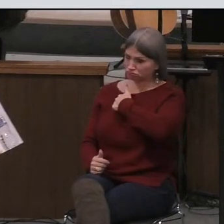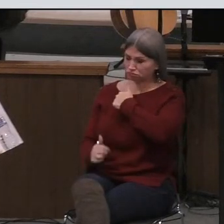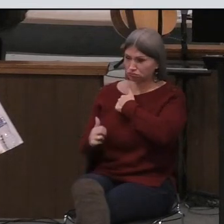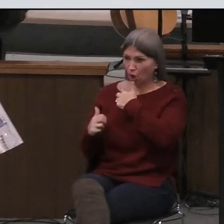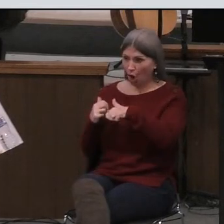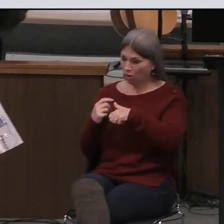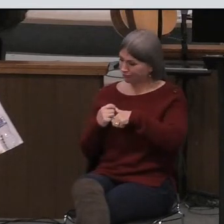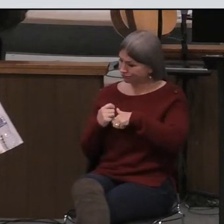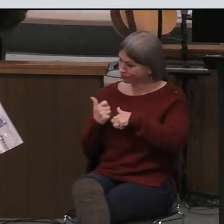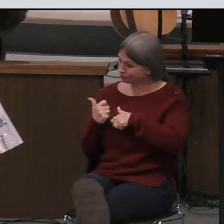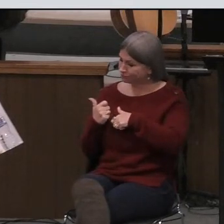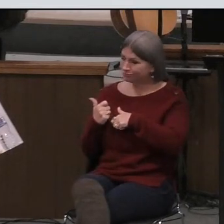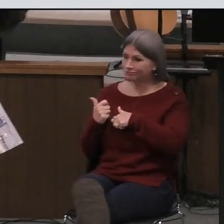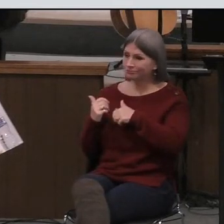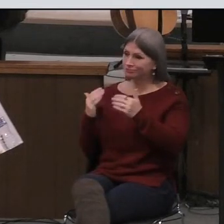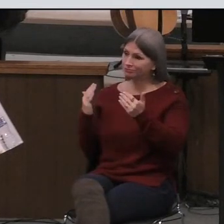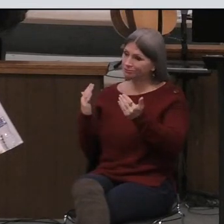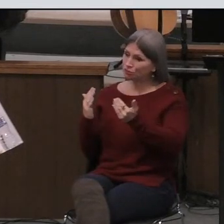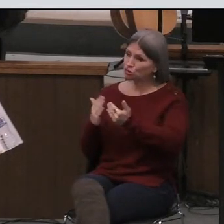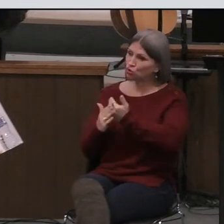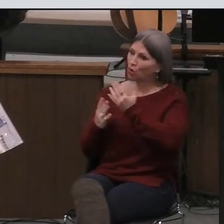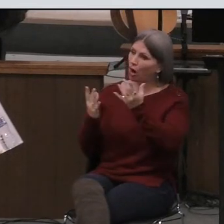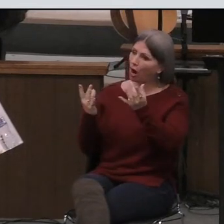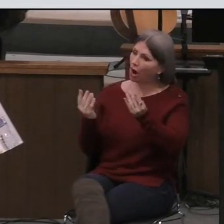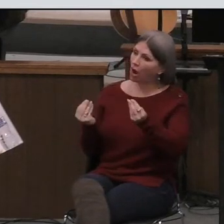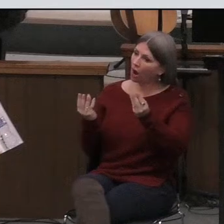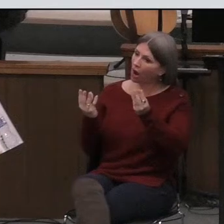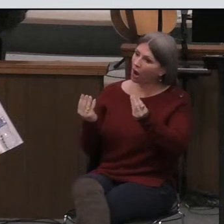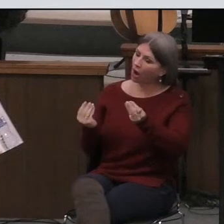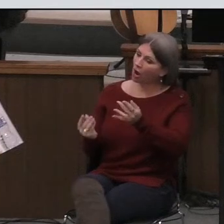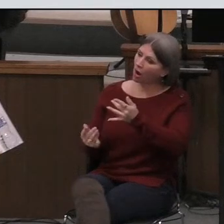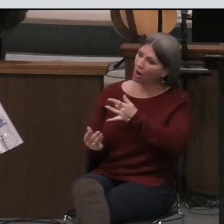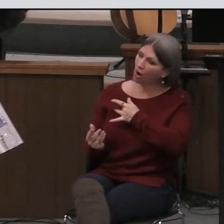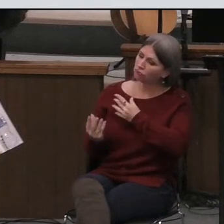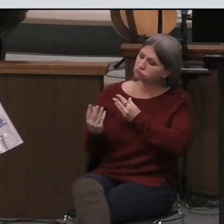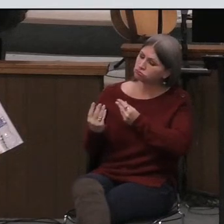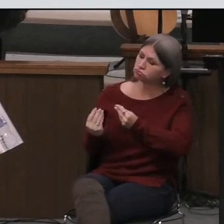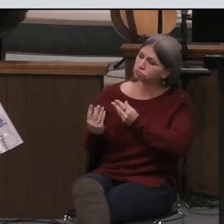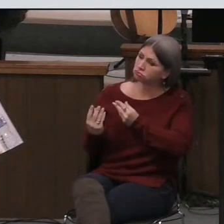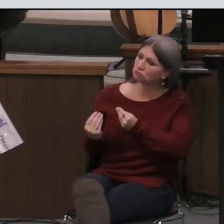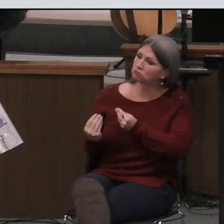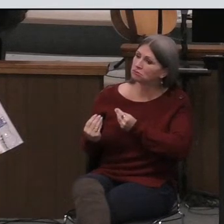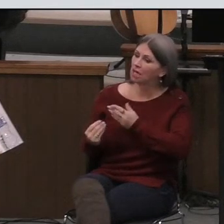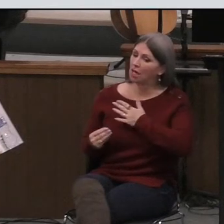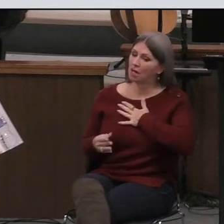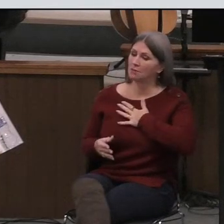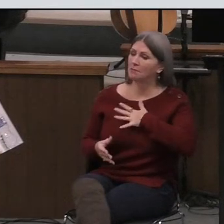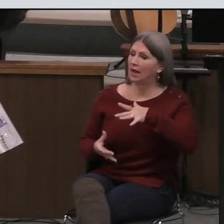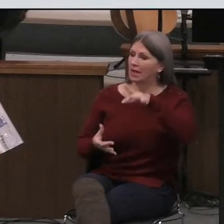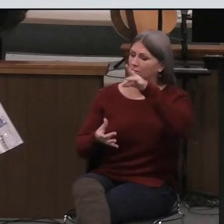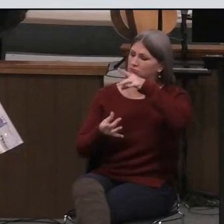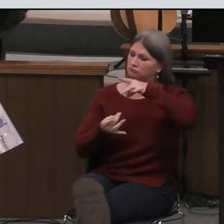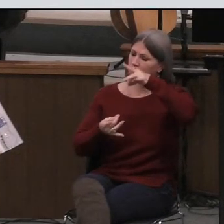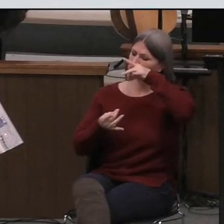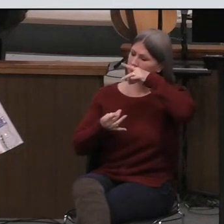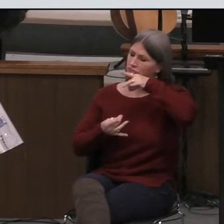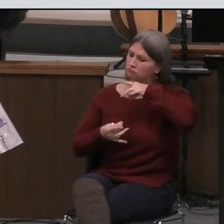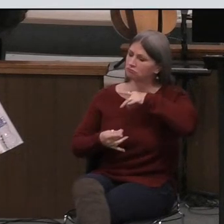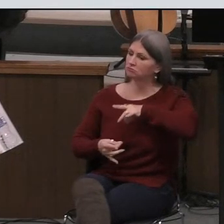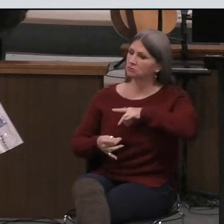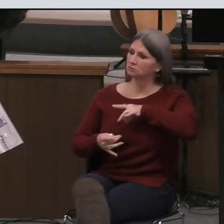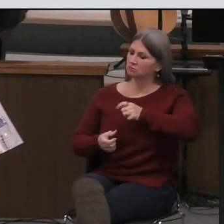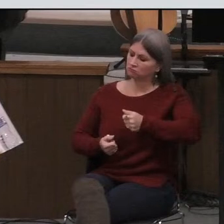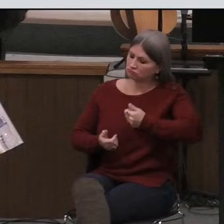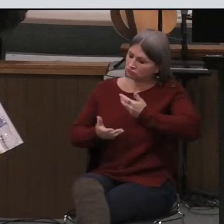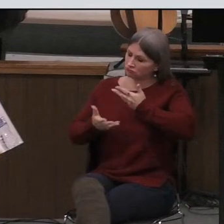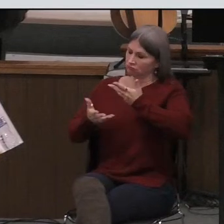flesh and give you a heart of flesh. And I will put my spirit within you and cause